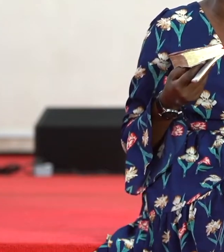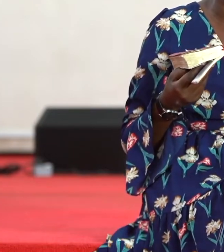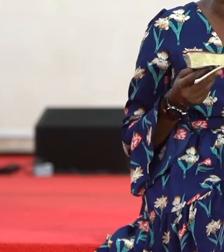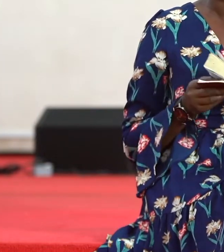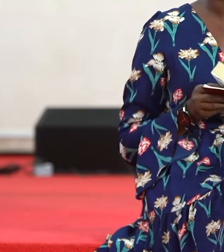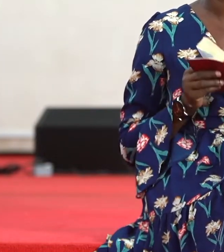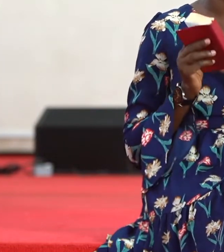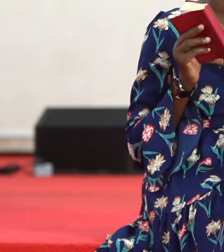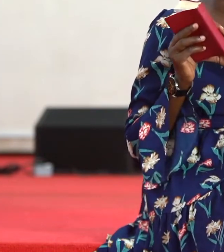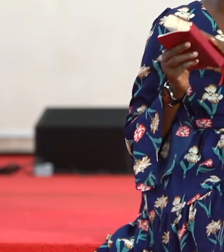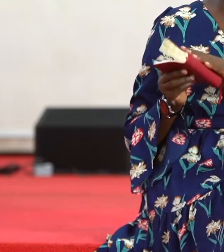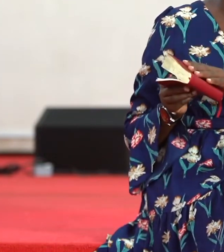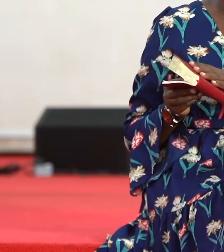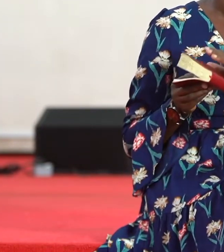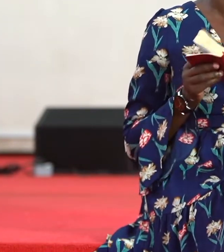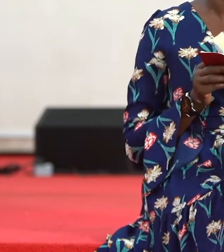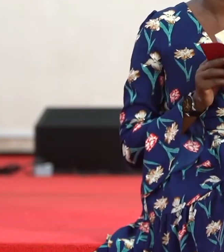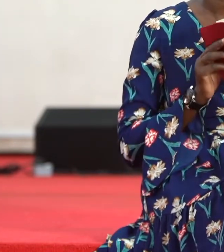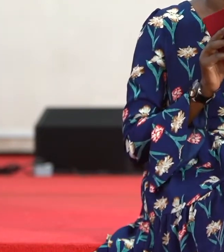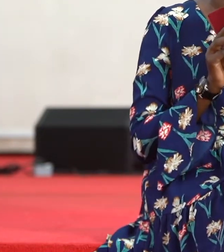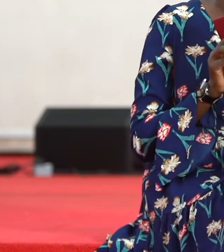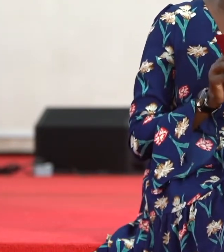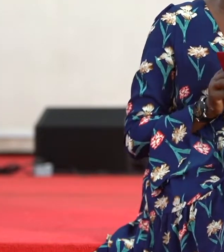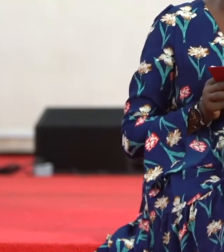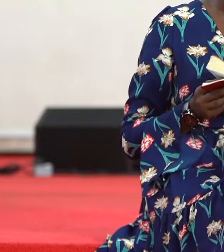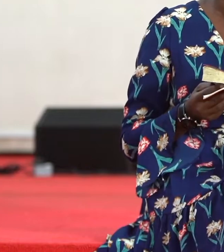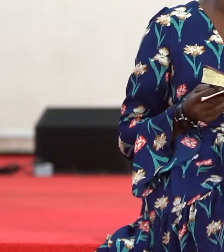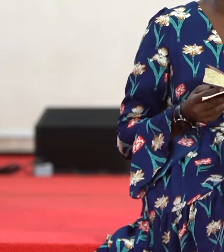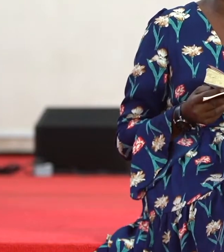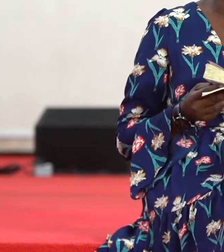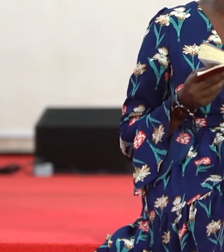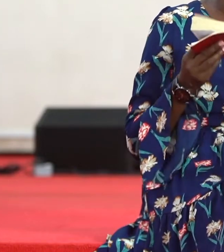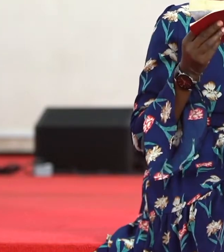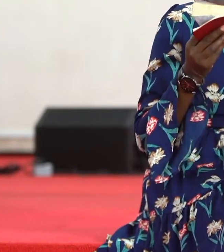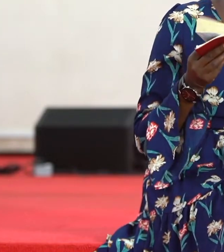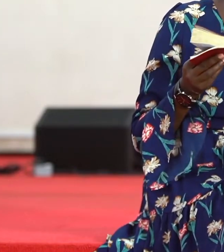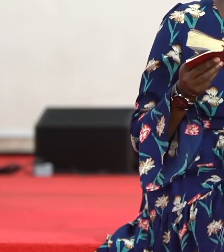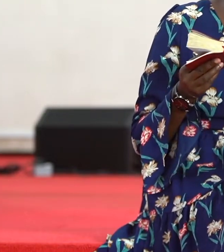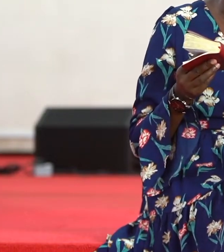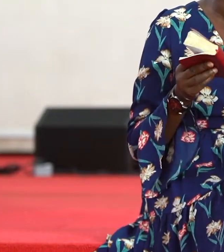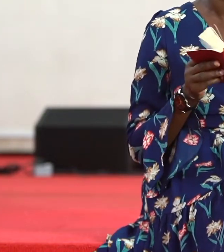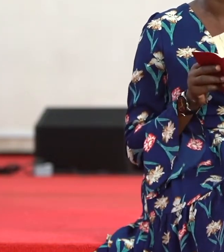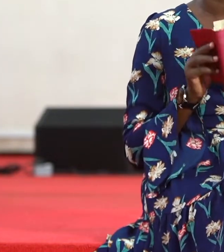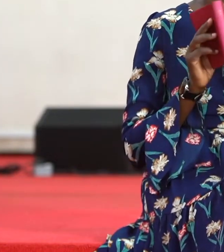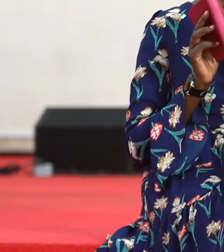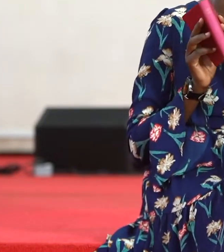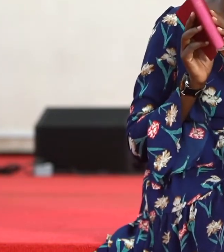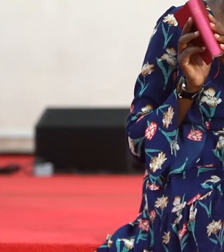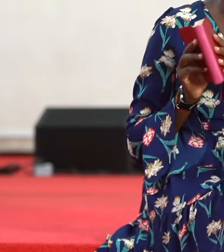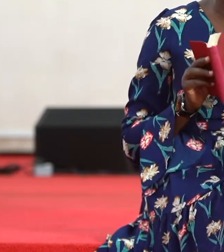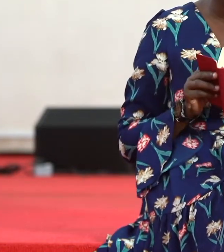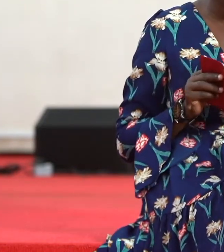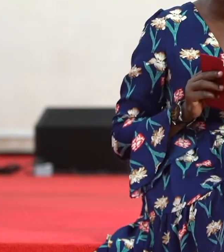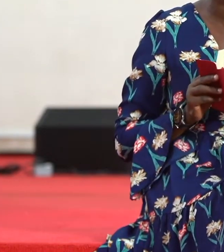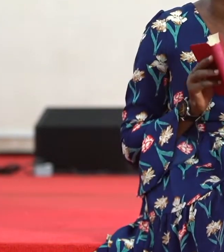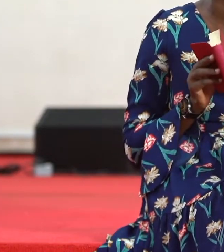out there who do not have a Bible, who do not own a Bible. But for you who has a Bible, you're able to read the